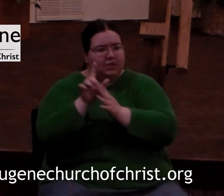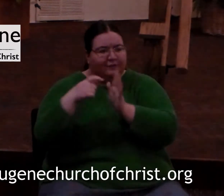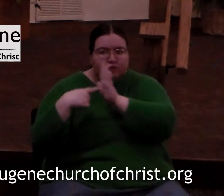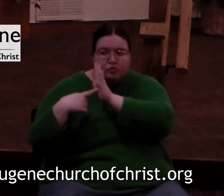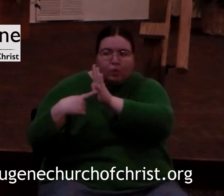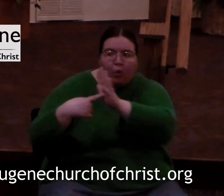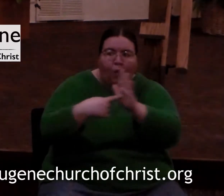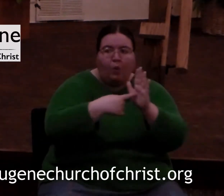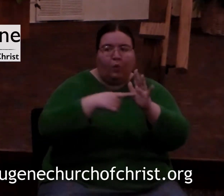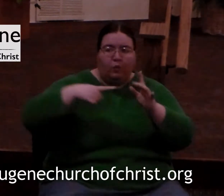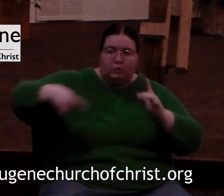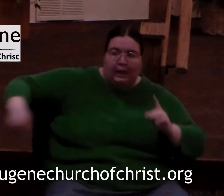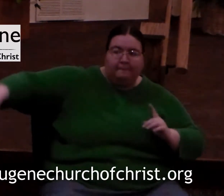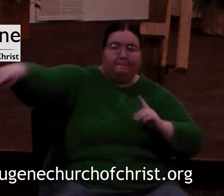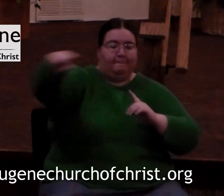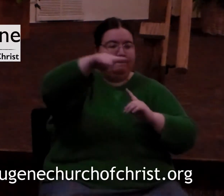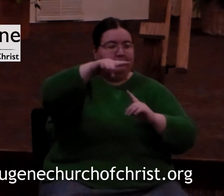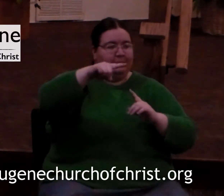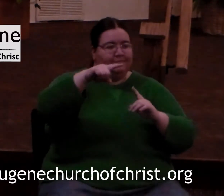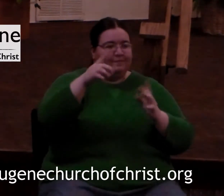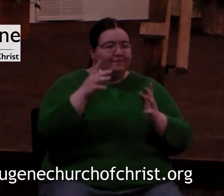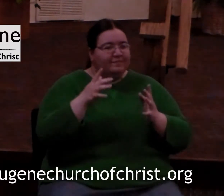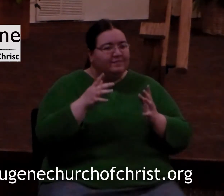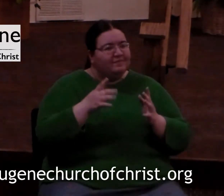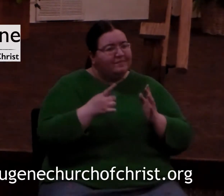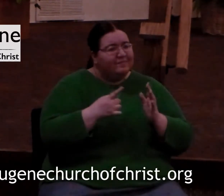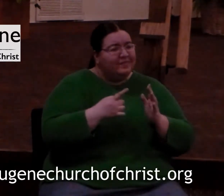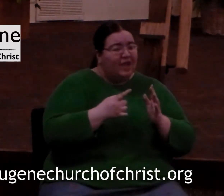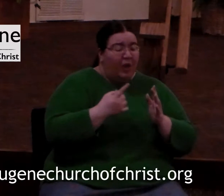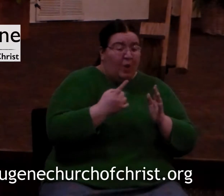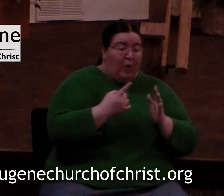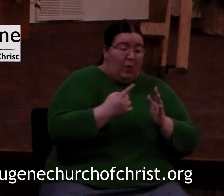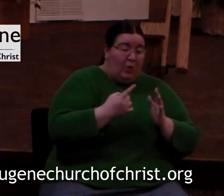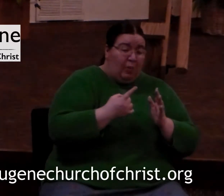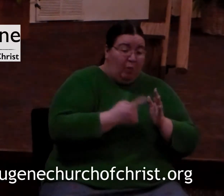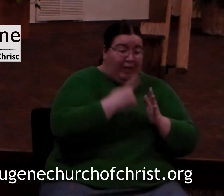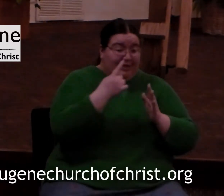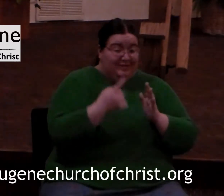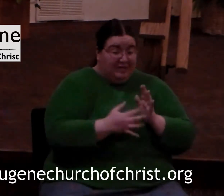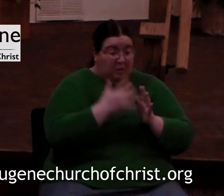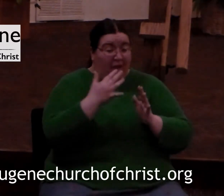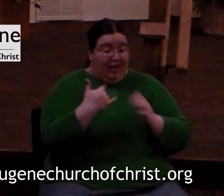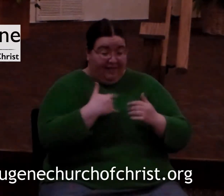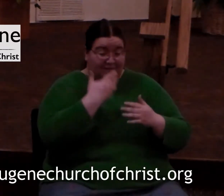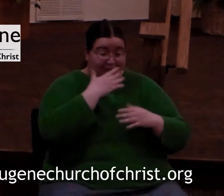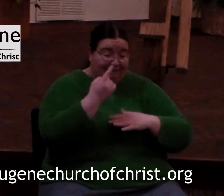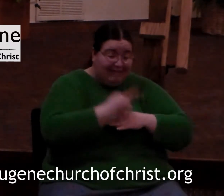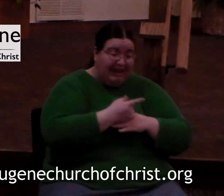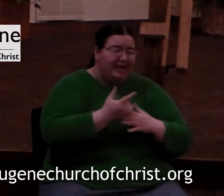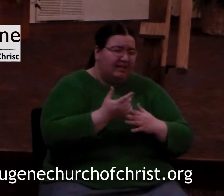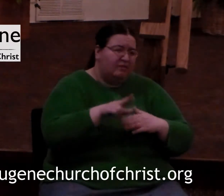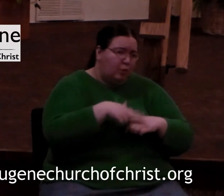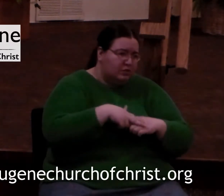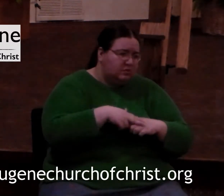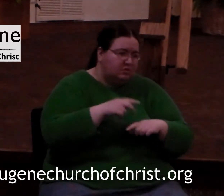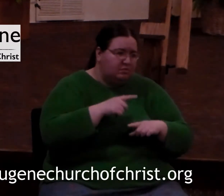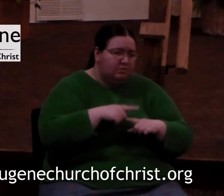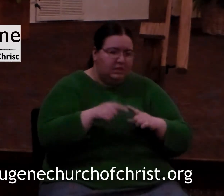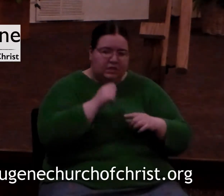us. Doesn't mean there's a bad day here and there, but we cannot let those bad days begin to take over us. I don't know how this got on the list.